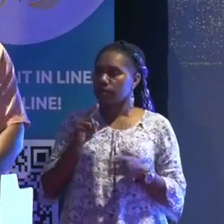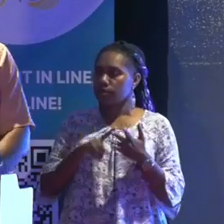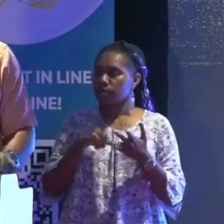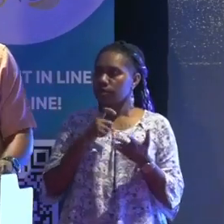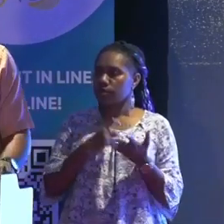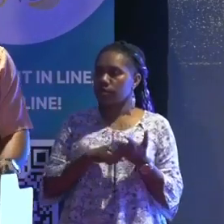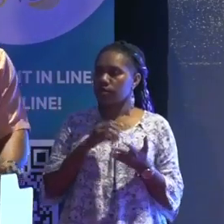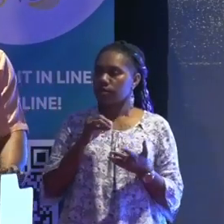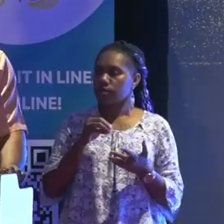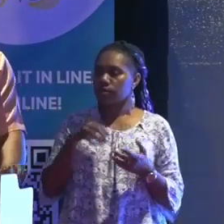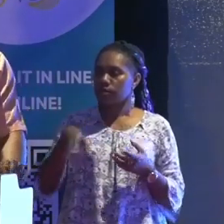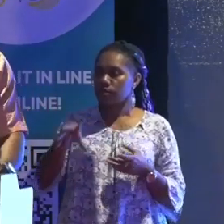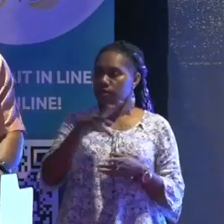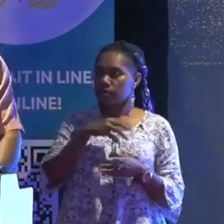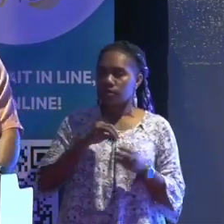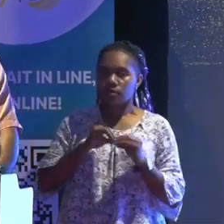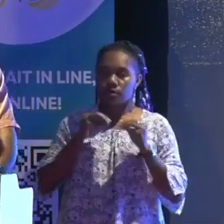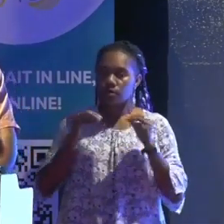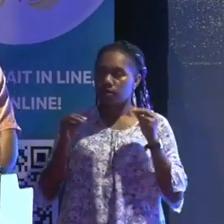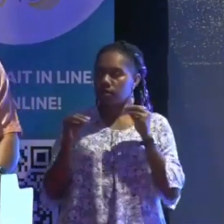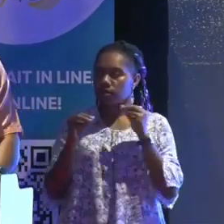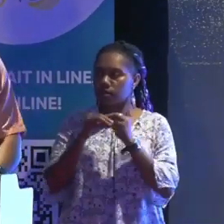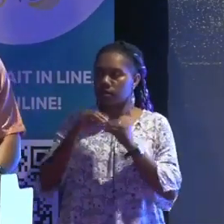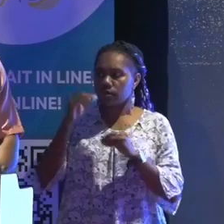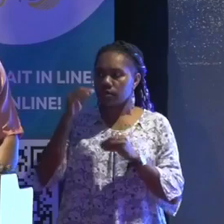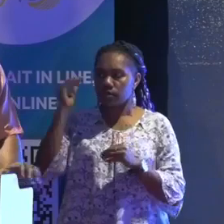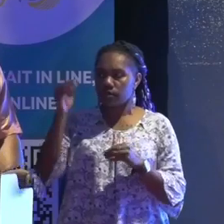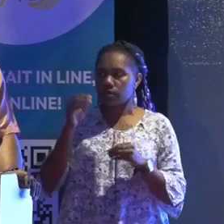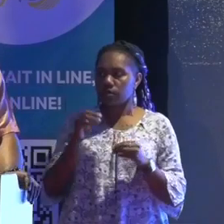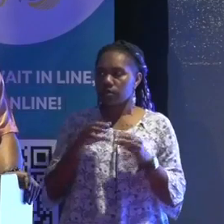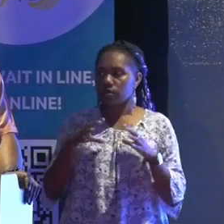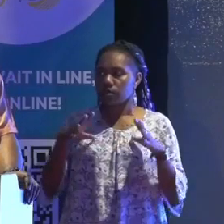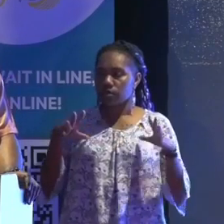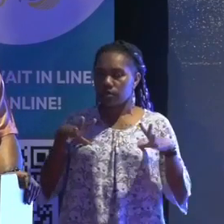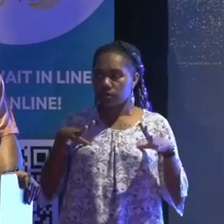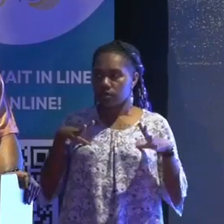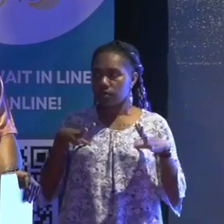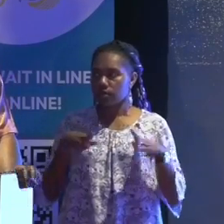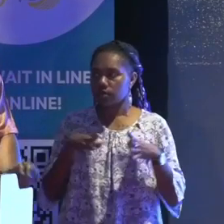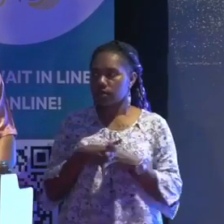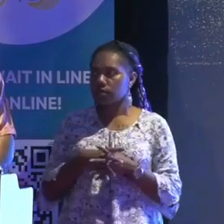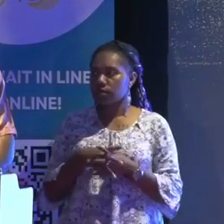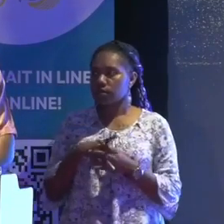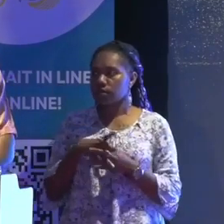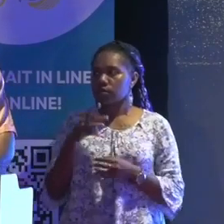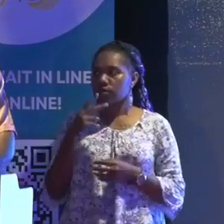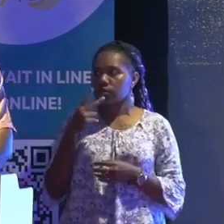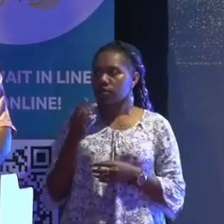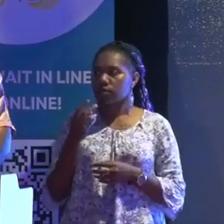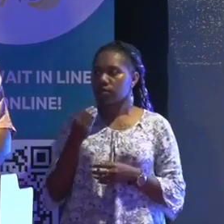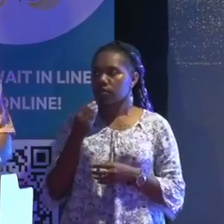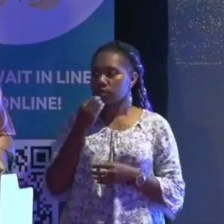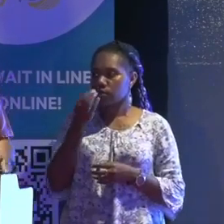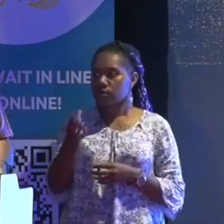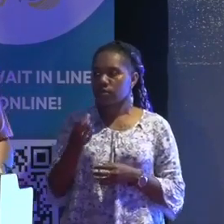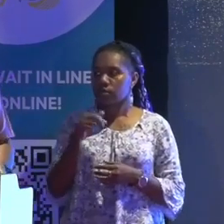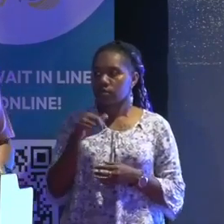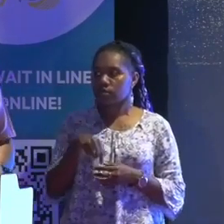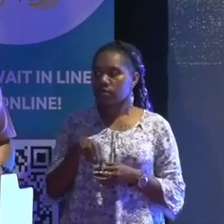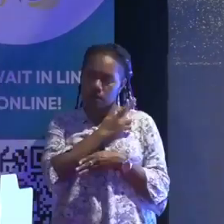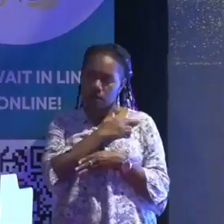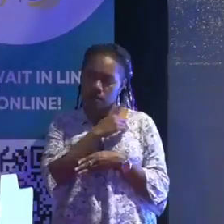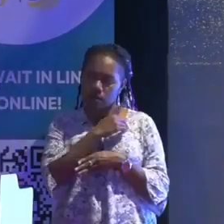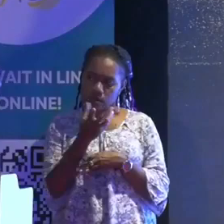well as the head office. So feel free to visit them and ask them on this salary wage rates